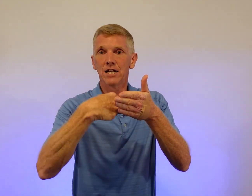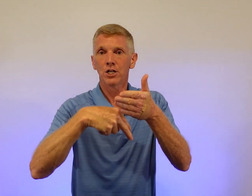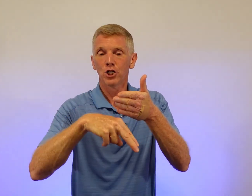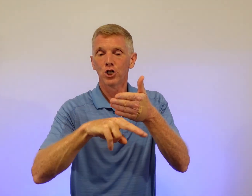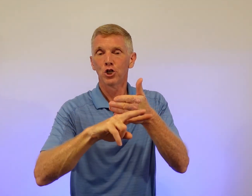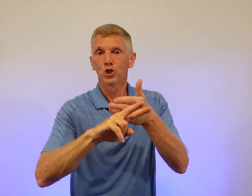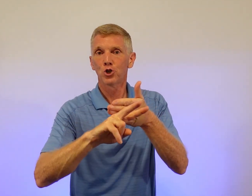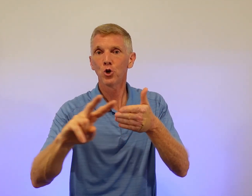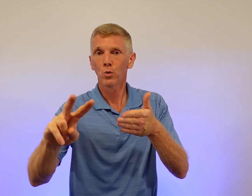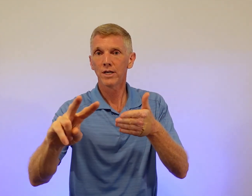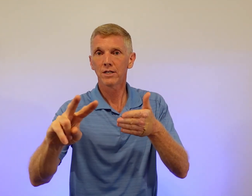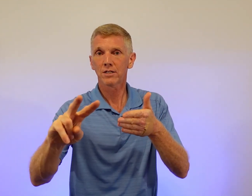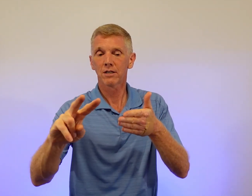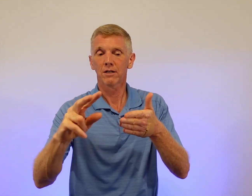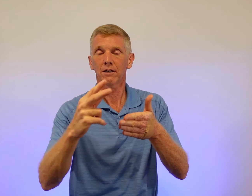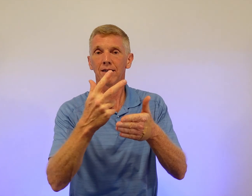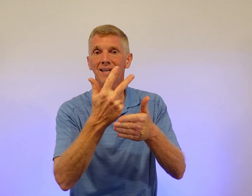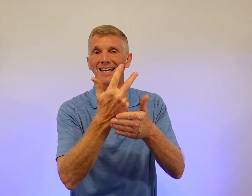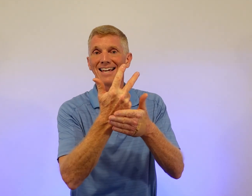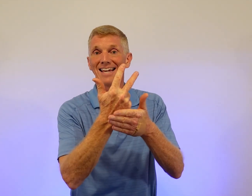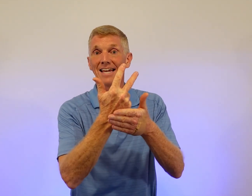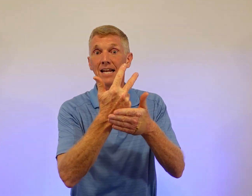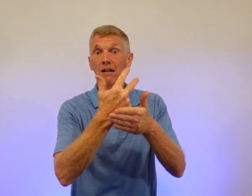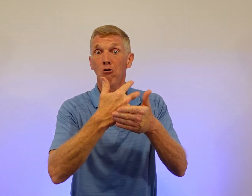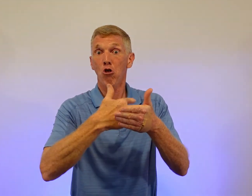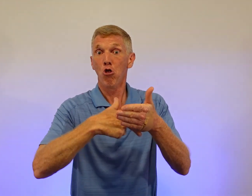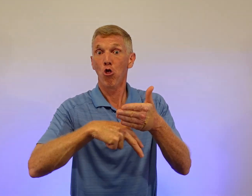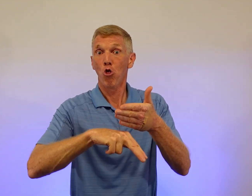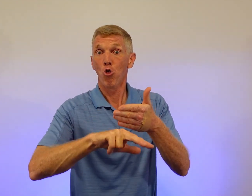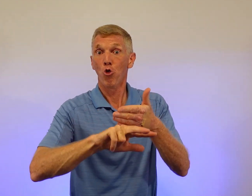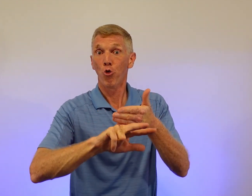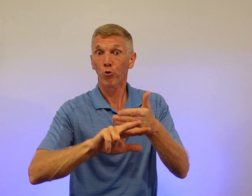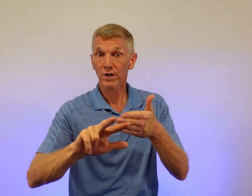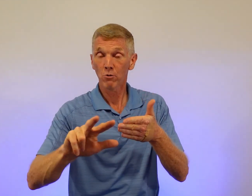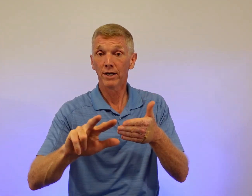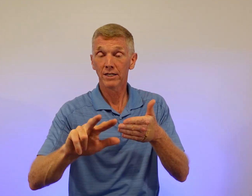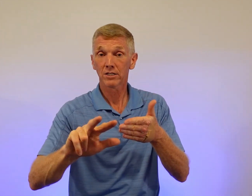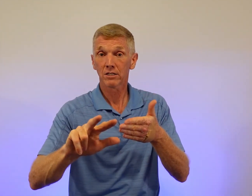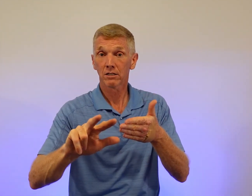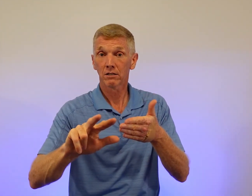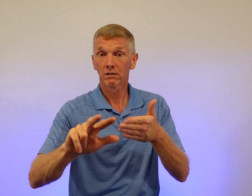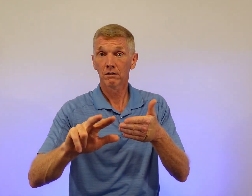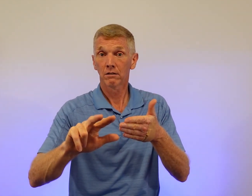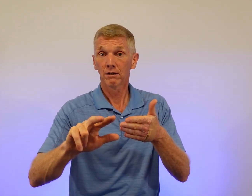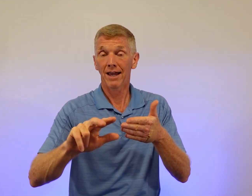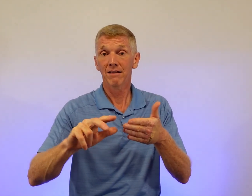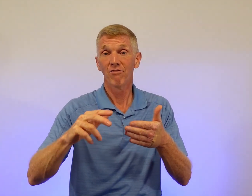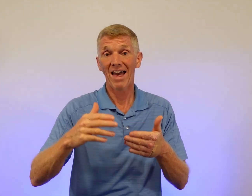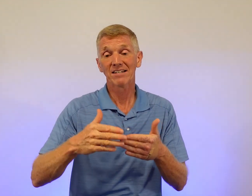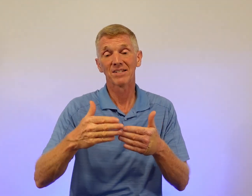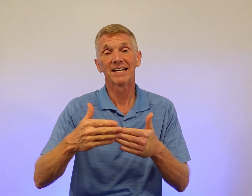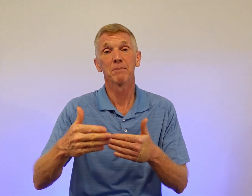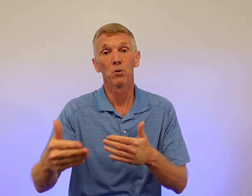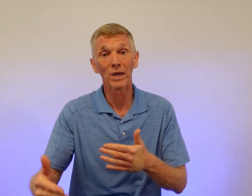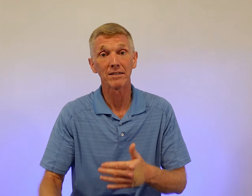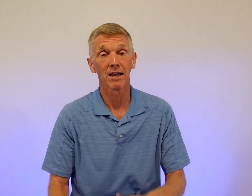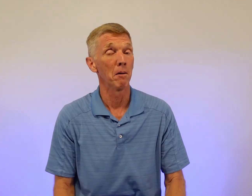In 2 weeks, in 3 weeks, okay, that's what's going to be in weeks. How about